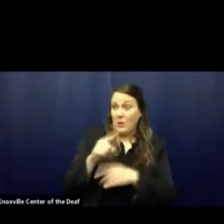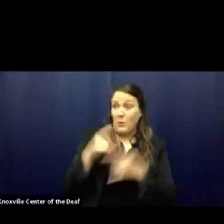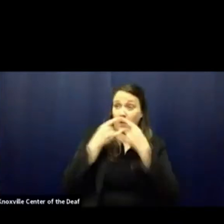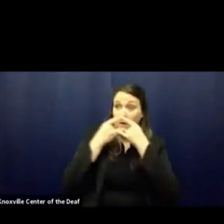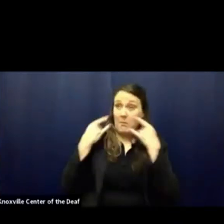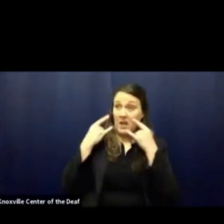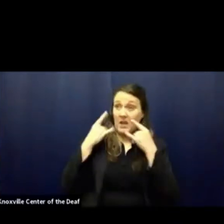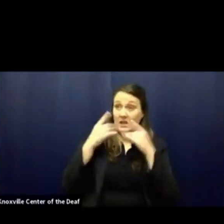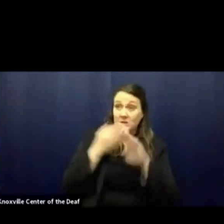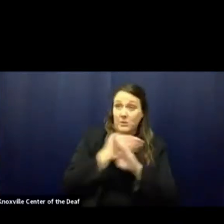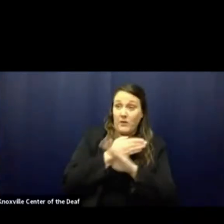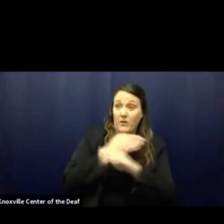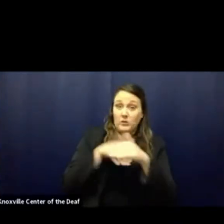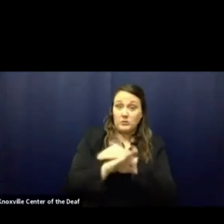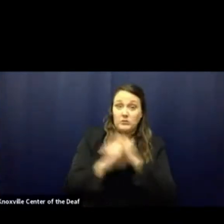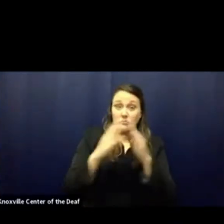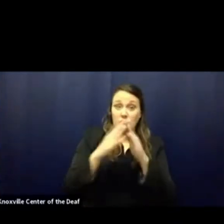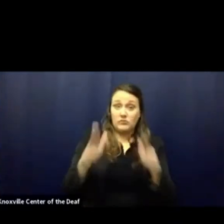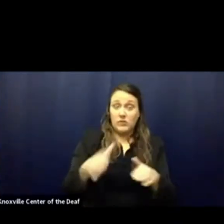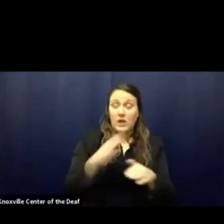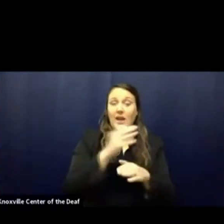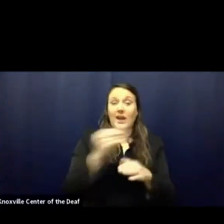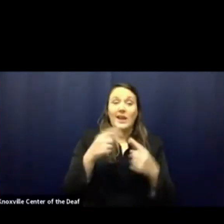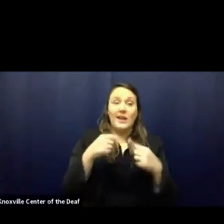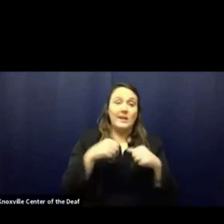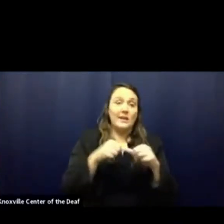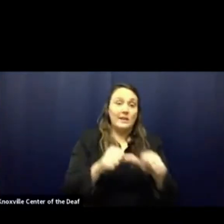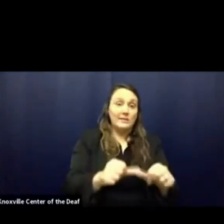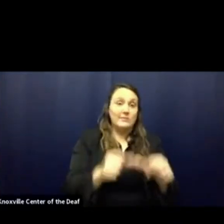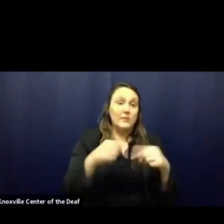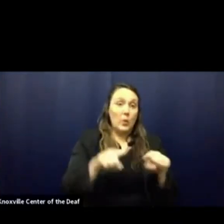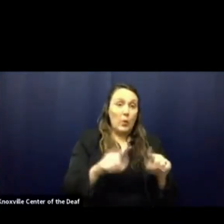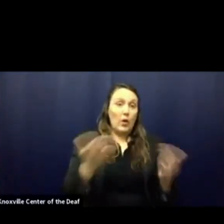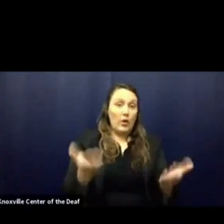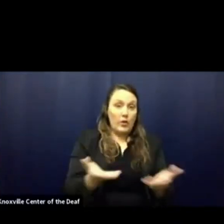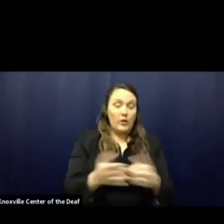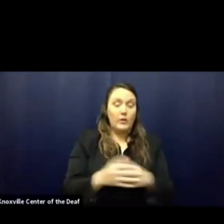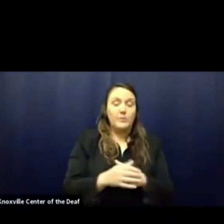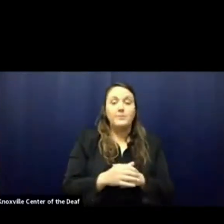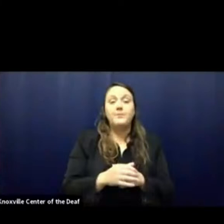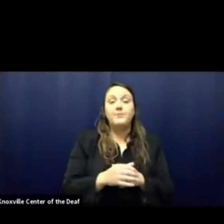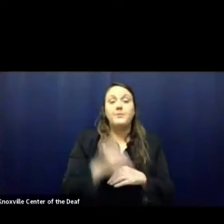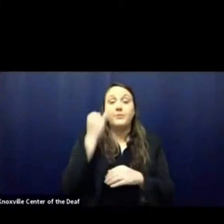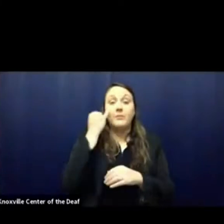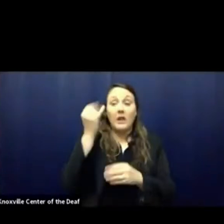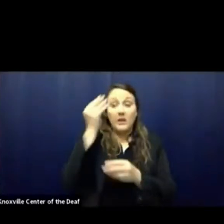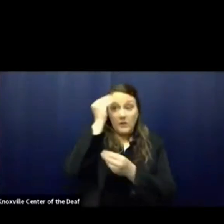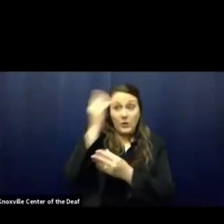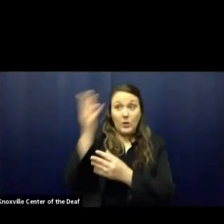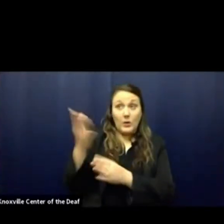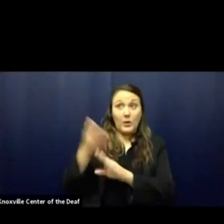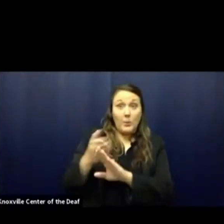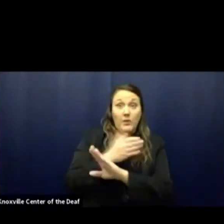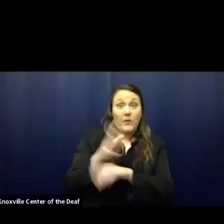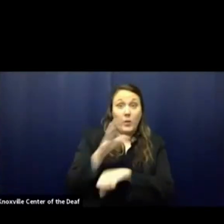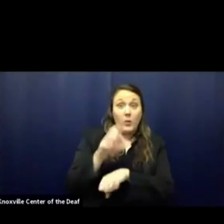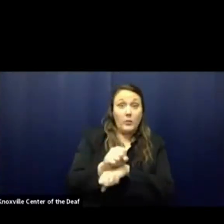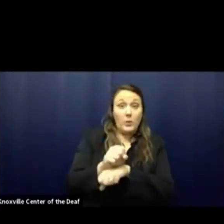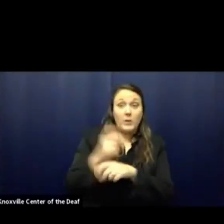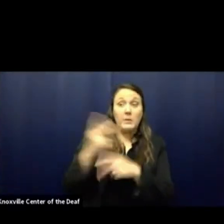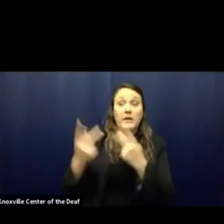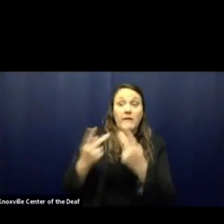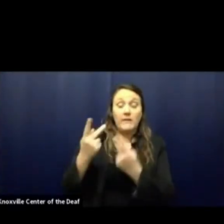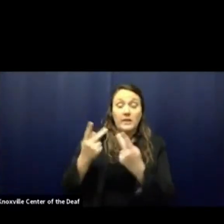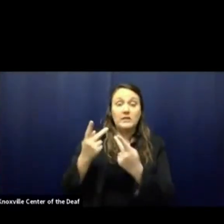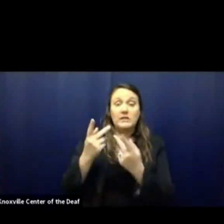and during the entirety of their visit. If you make this known prior to their visit, the precedent is set and it reduces some of the